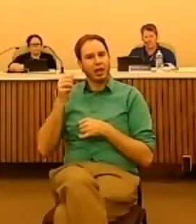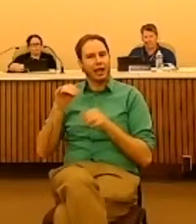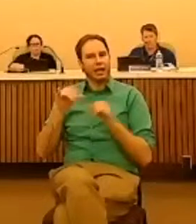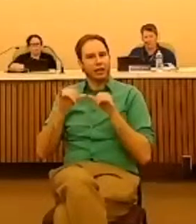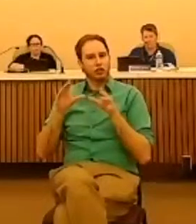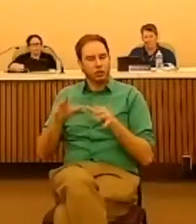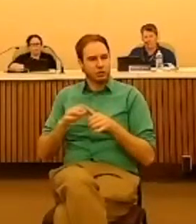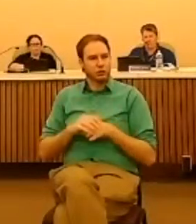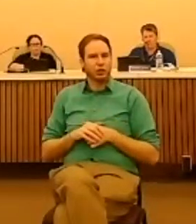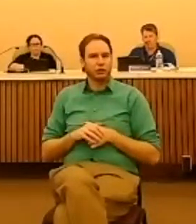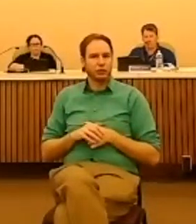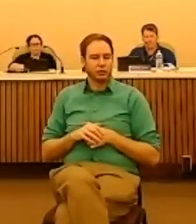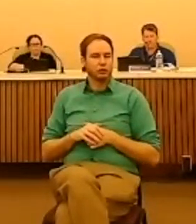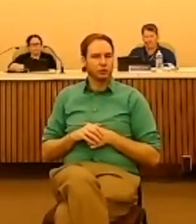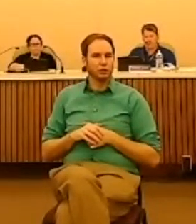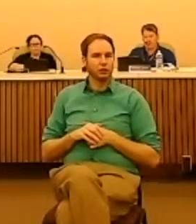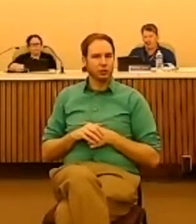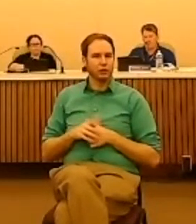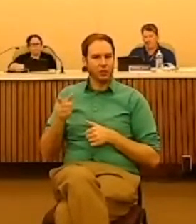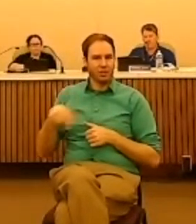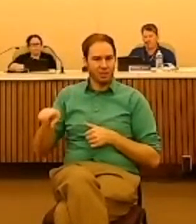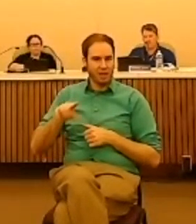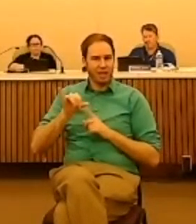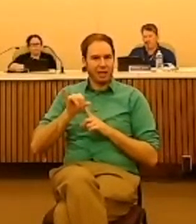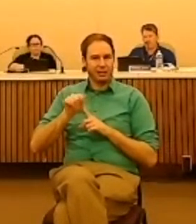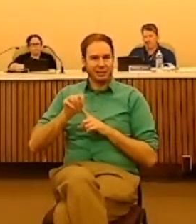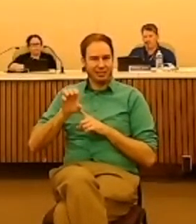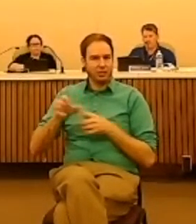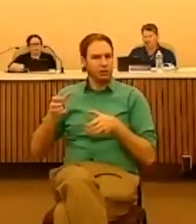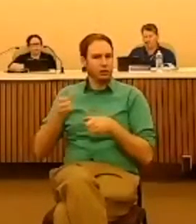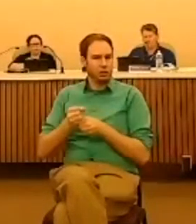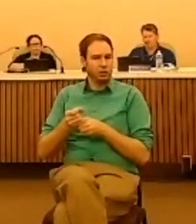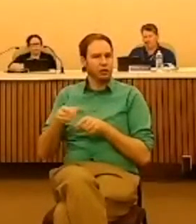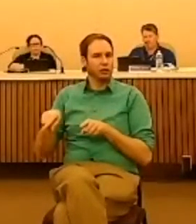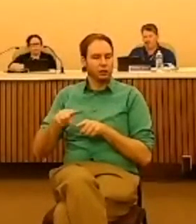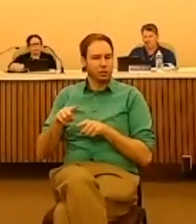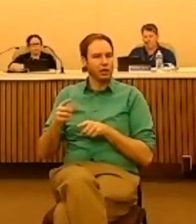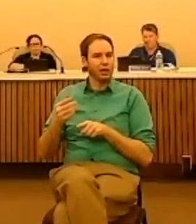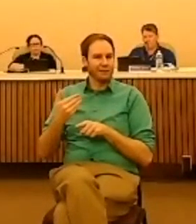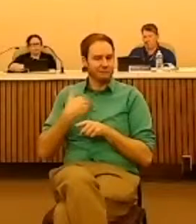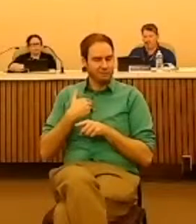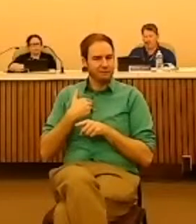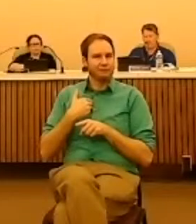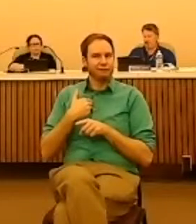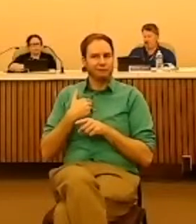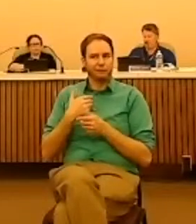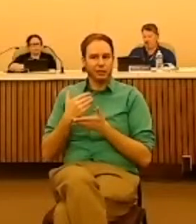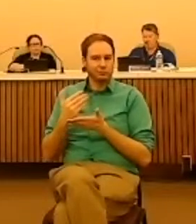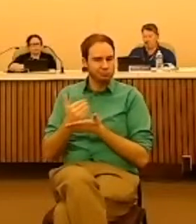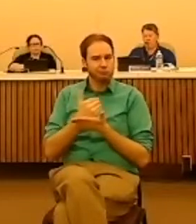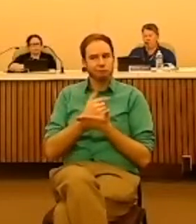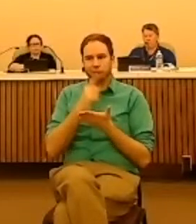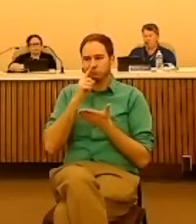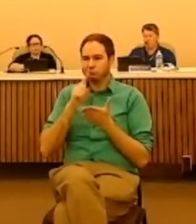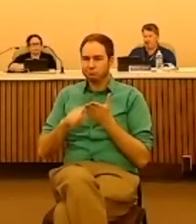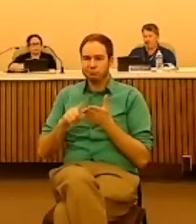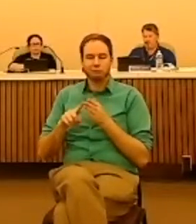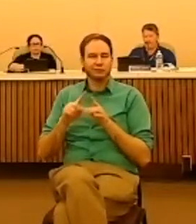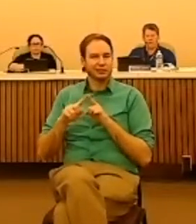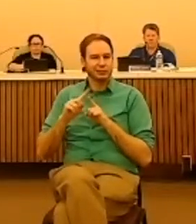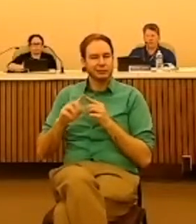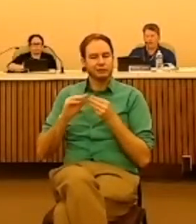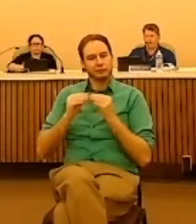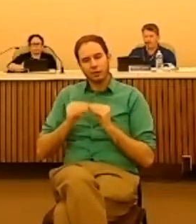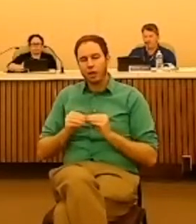Institute for Transportation Engineers. They have basically, they've collected just boatloads of data